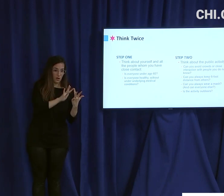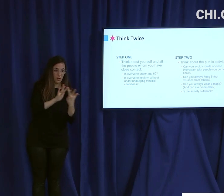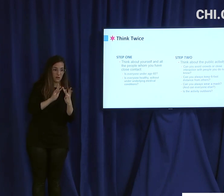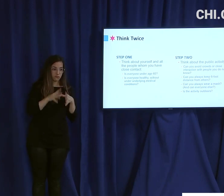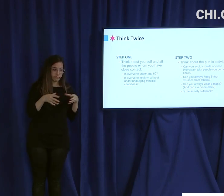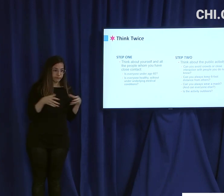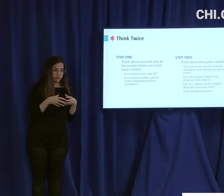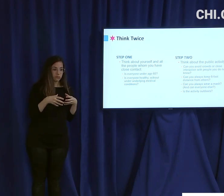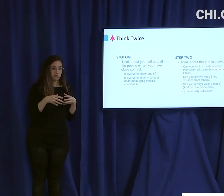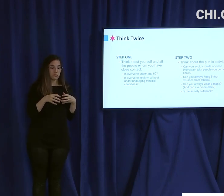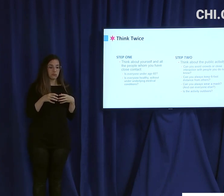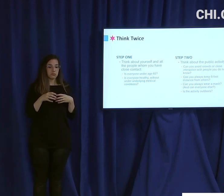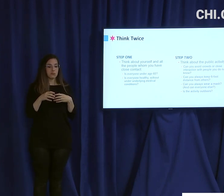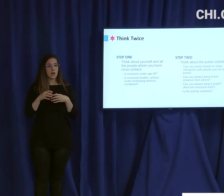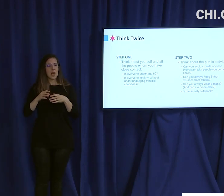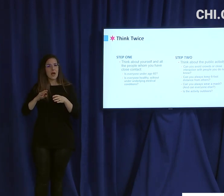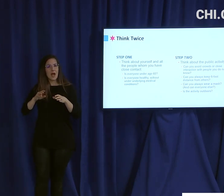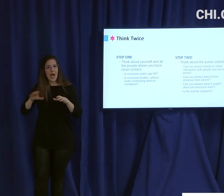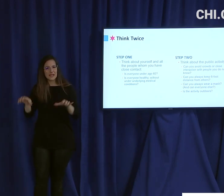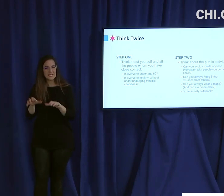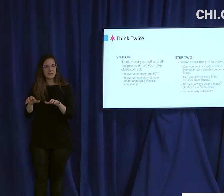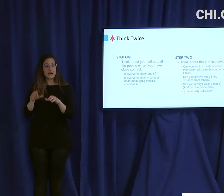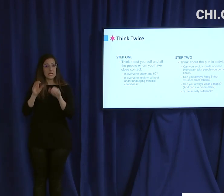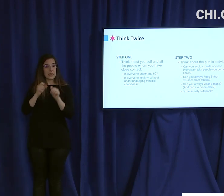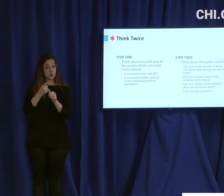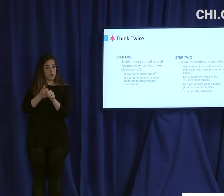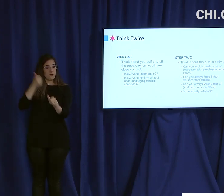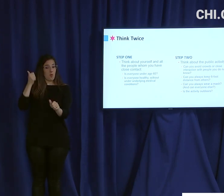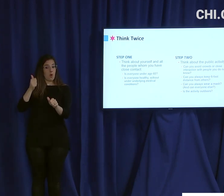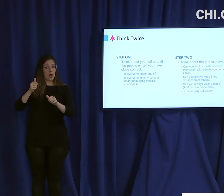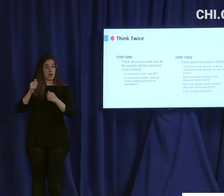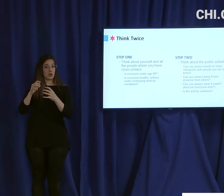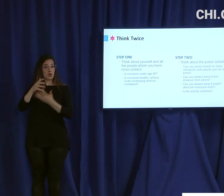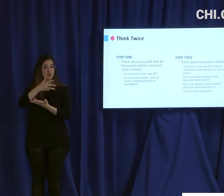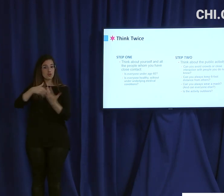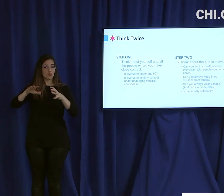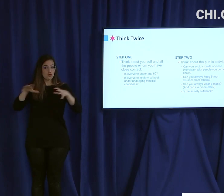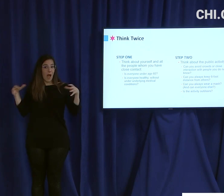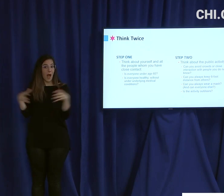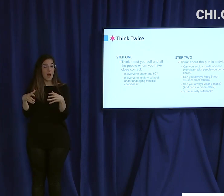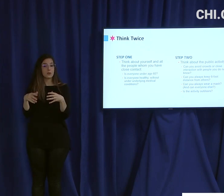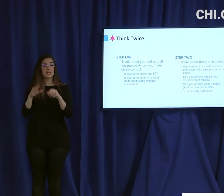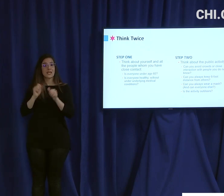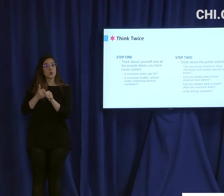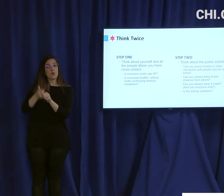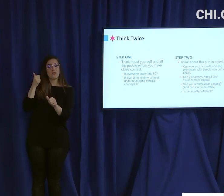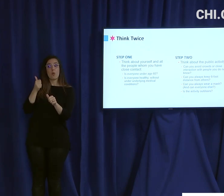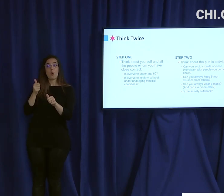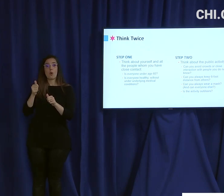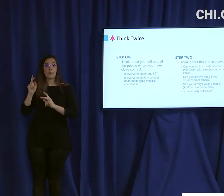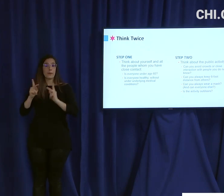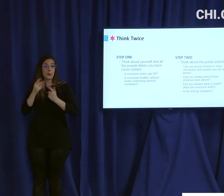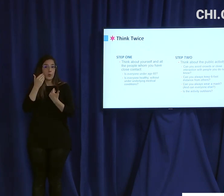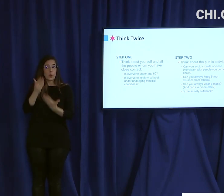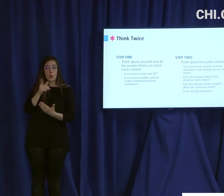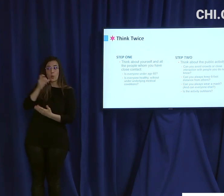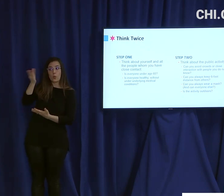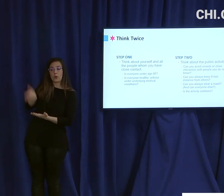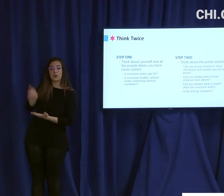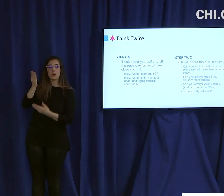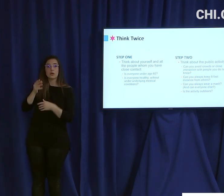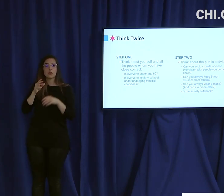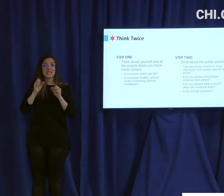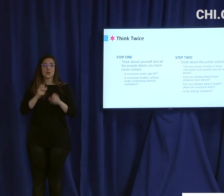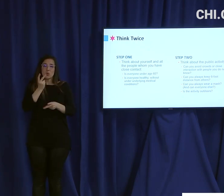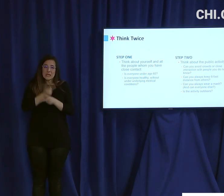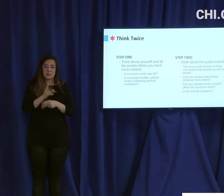avoid crowds? Can you avoid interactions with people you don't know? Can you keep that 6-foot distance? Can you always wear a mask? And is the